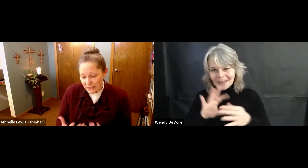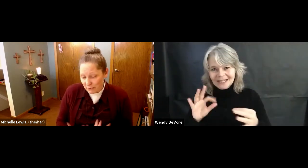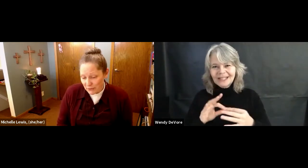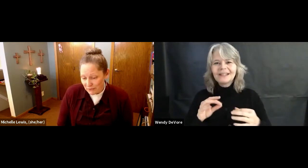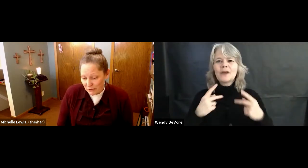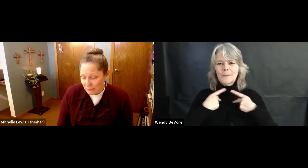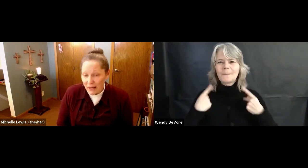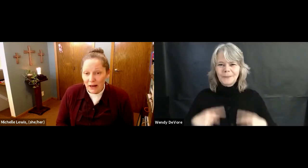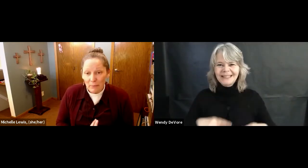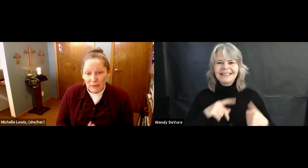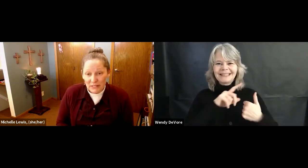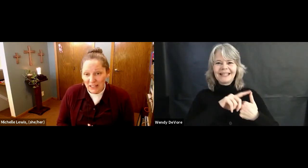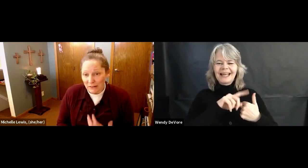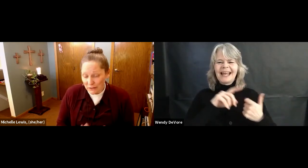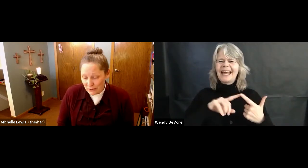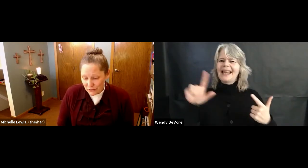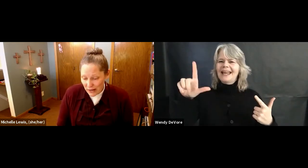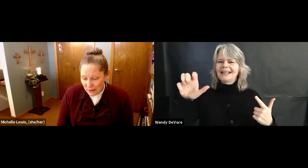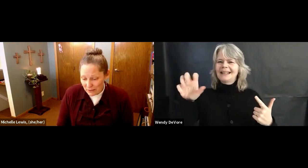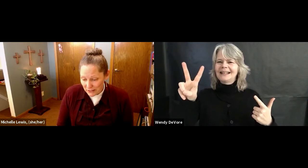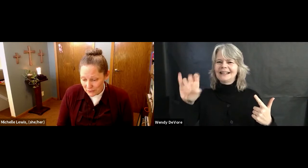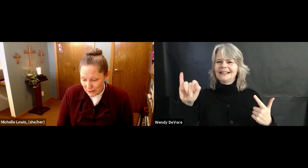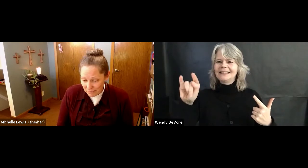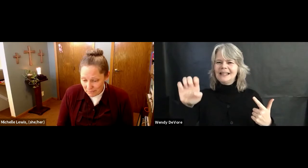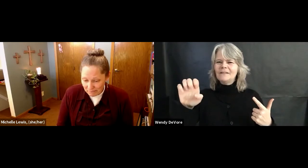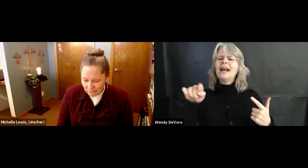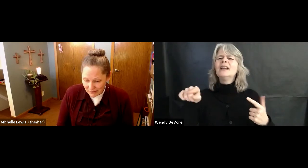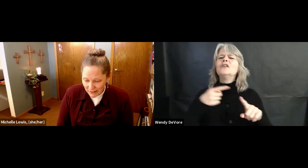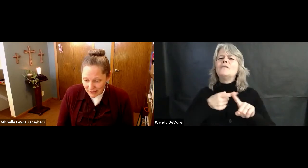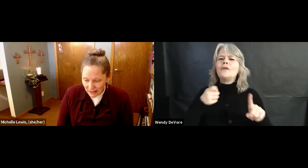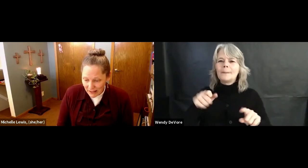Levite, who is a person from a particular tribe in Israel.